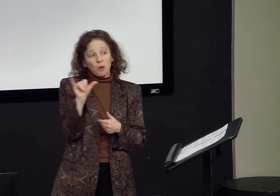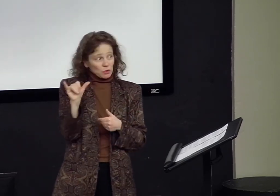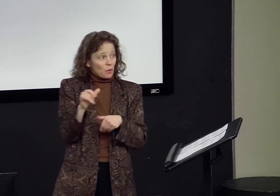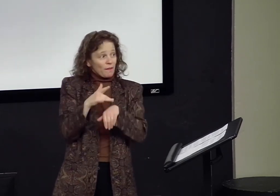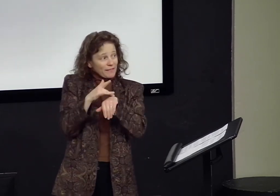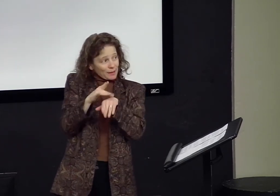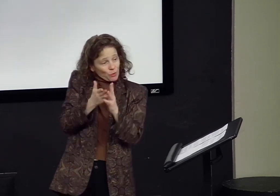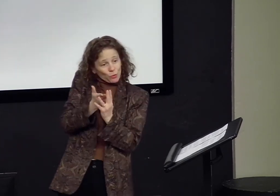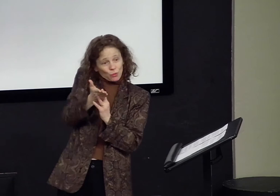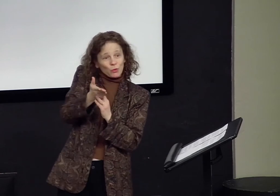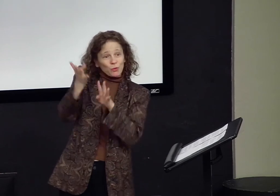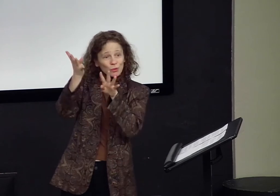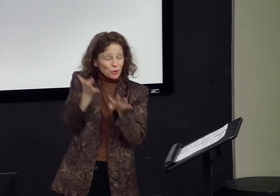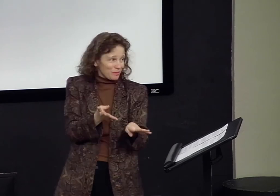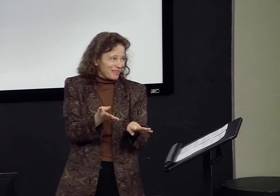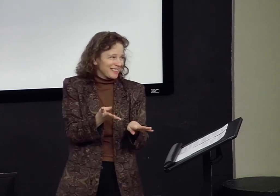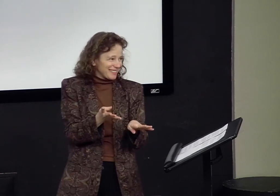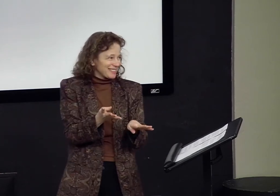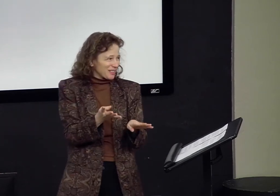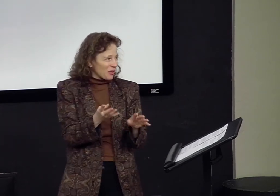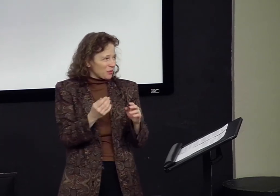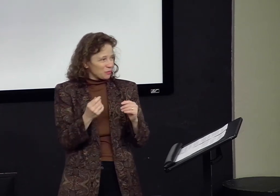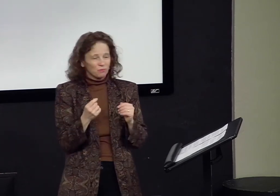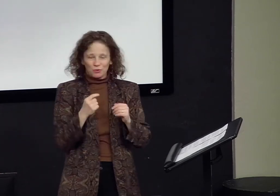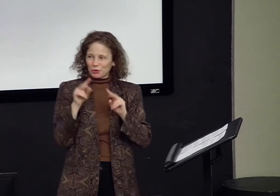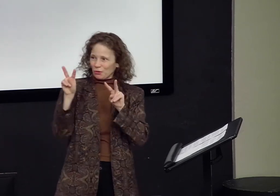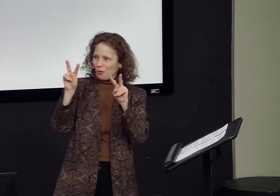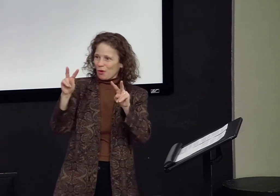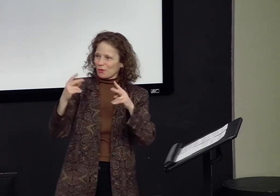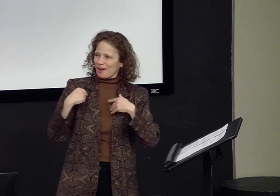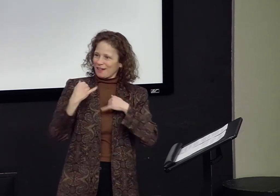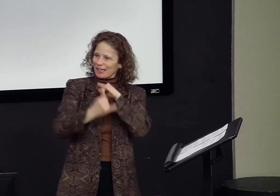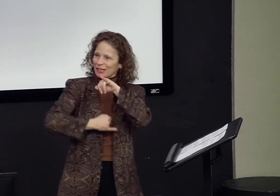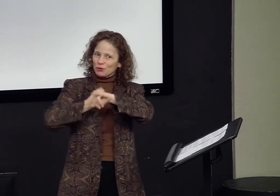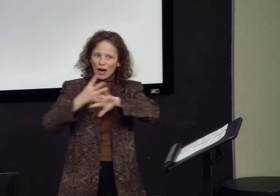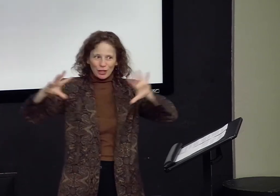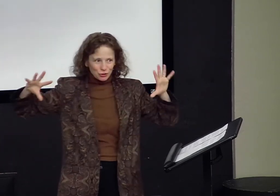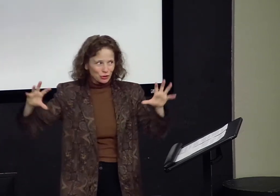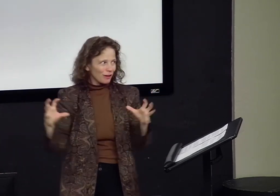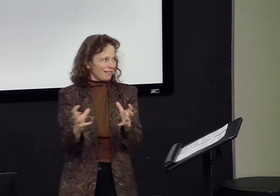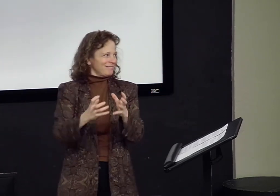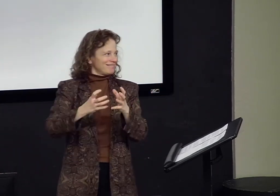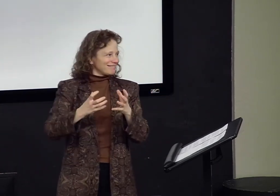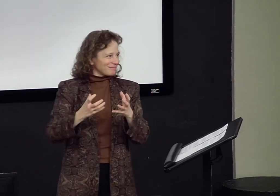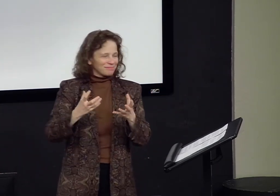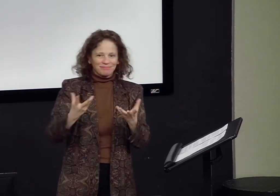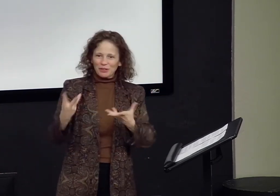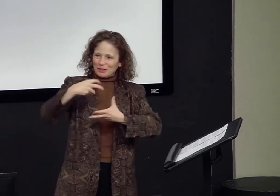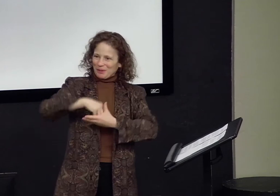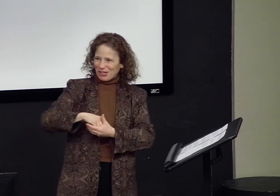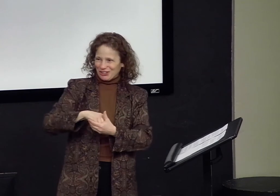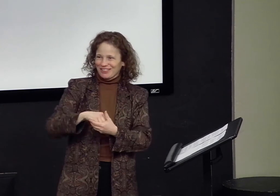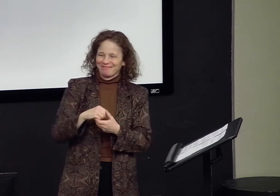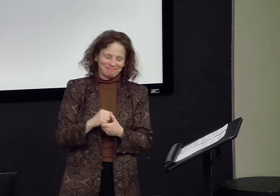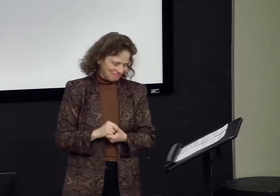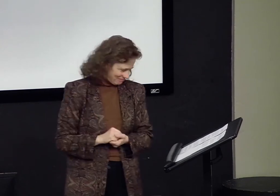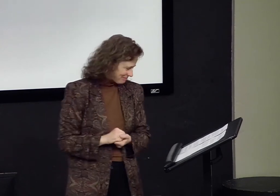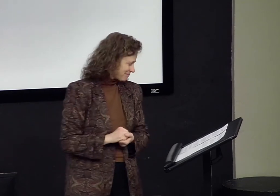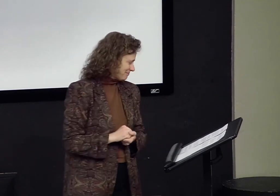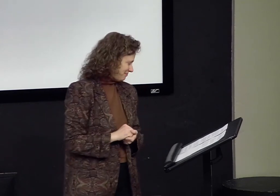that. If you're not able to be here on campus, that will also be available via live stream, and we're